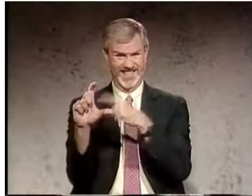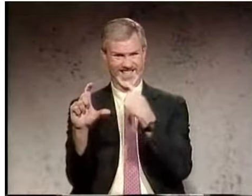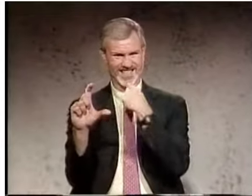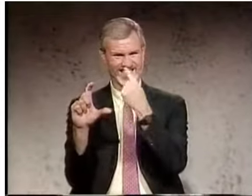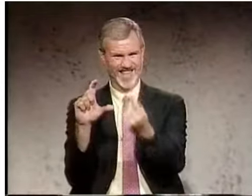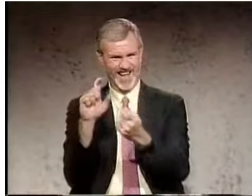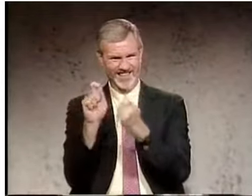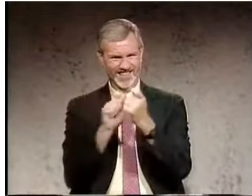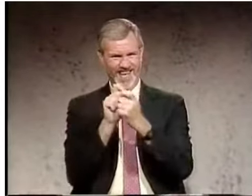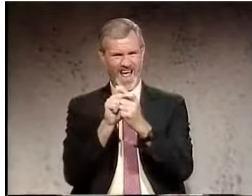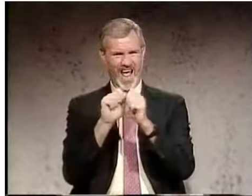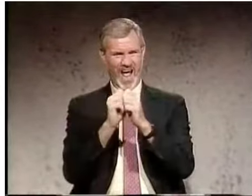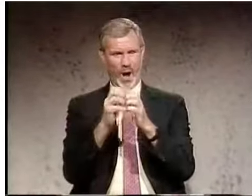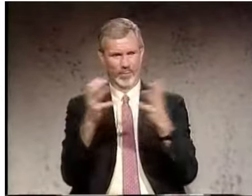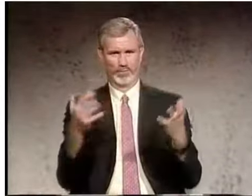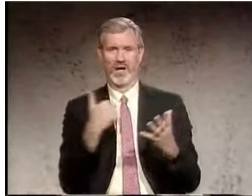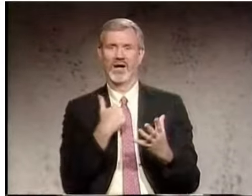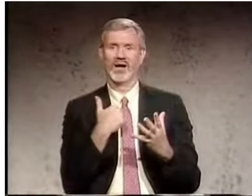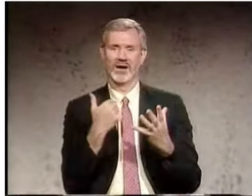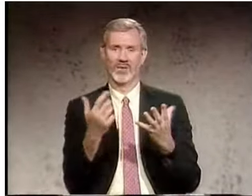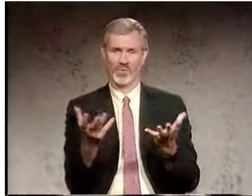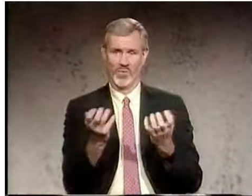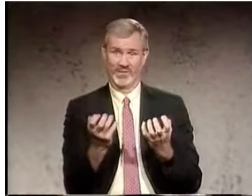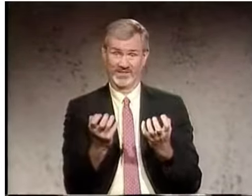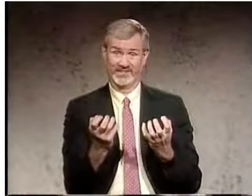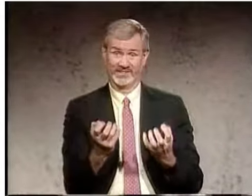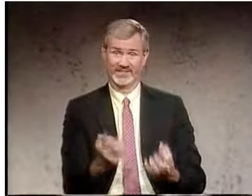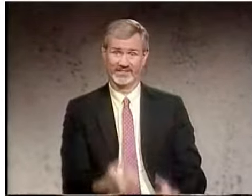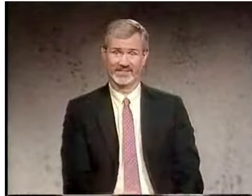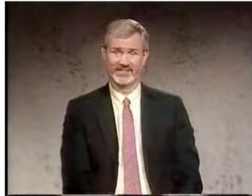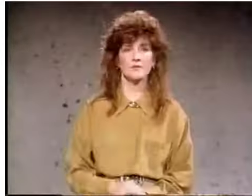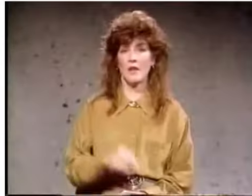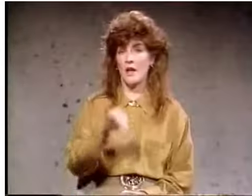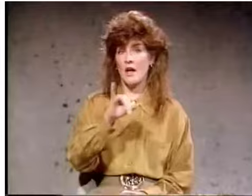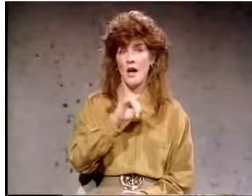to show how much more water I want. I want this much.